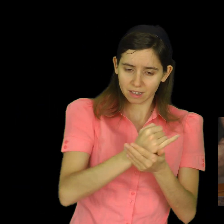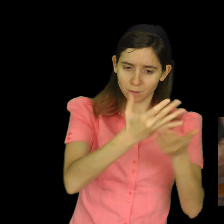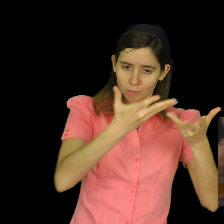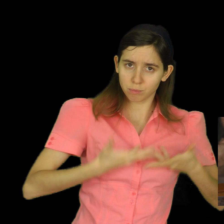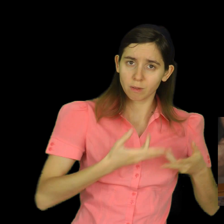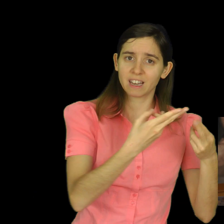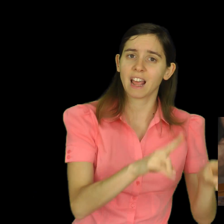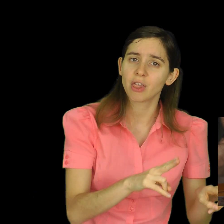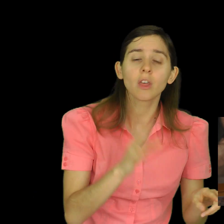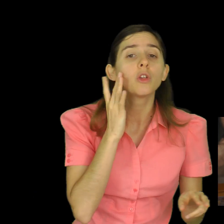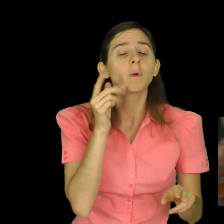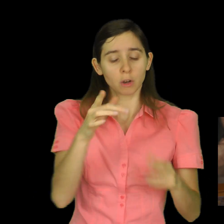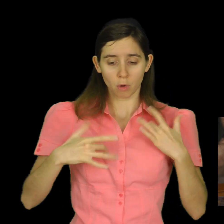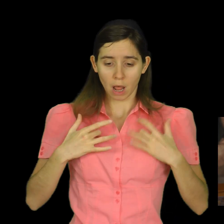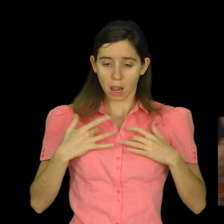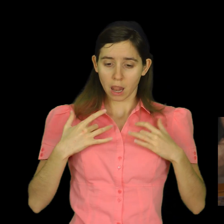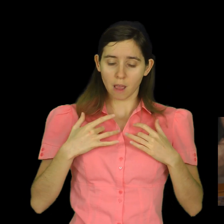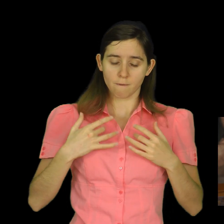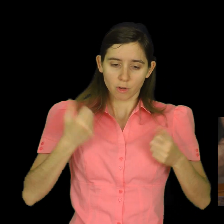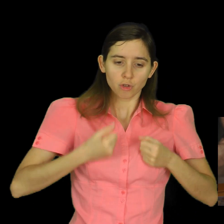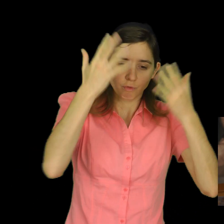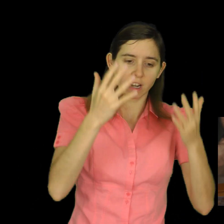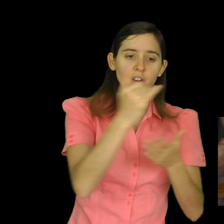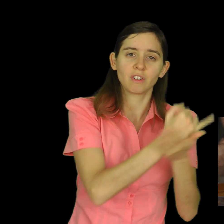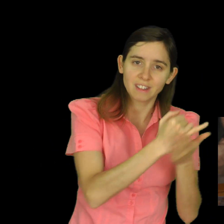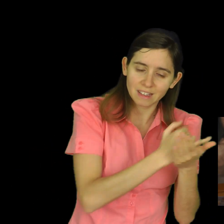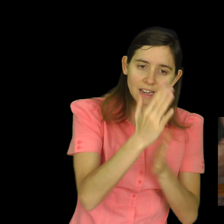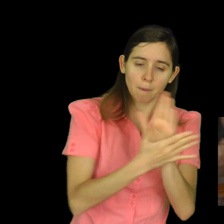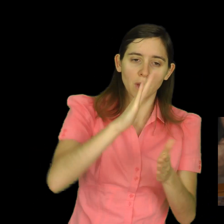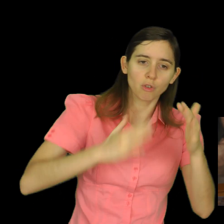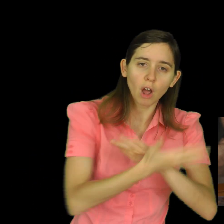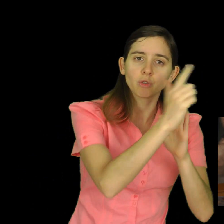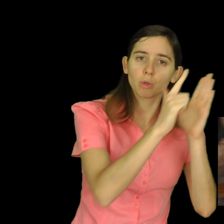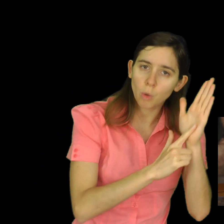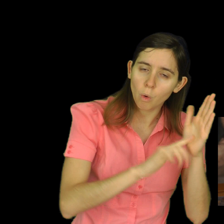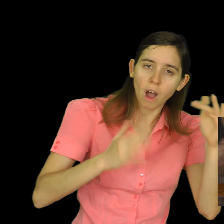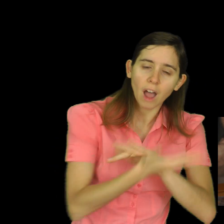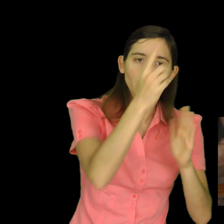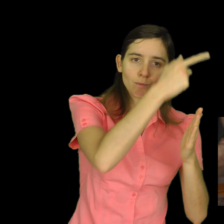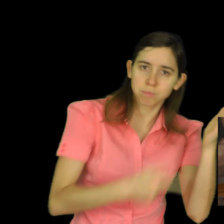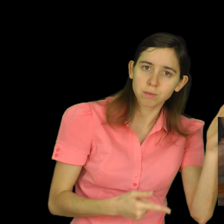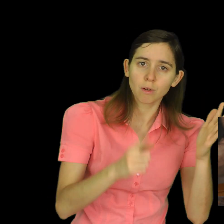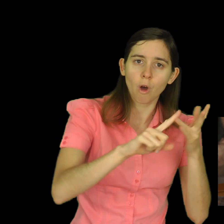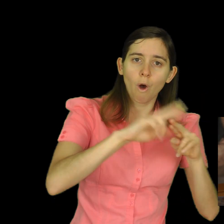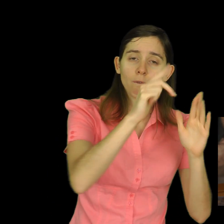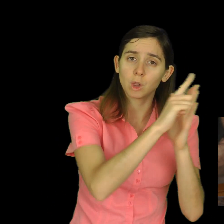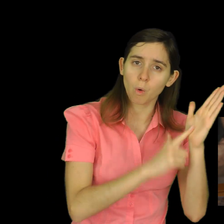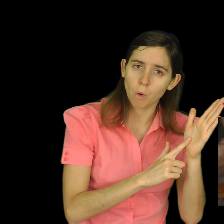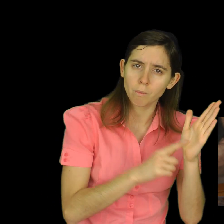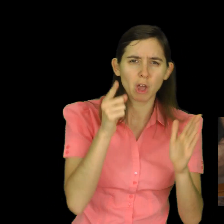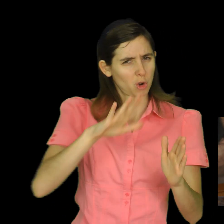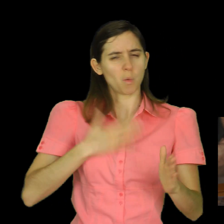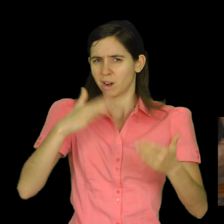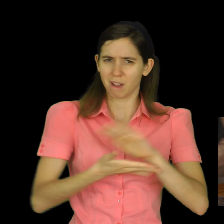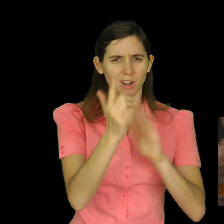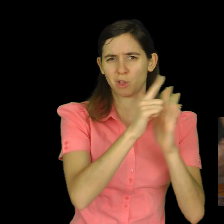when you're living a life surrendered to sin, you're under the law. You're under the penalty that comes along with that. You don't want to be under the law. Now,